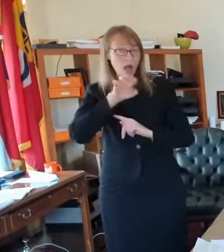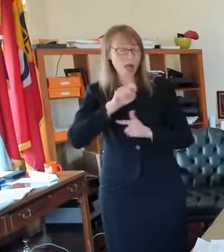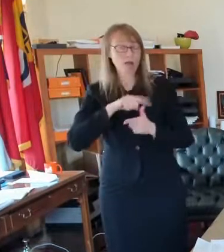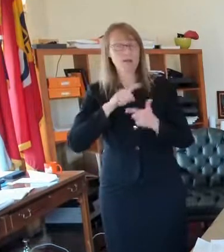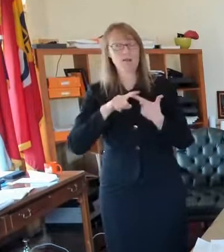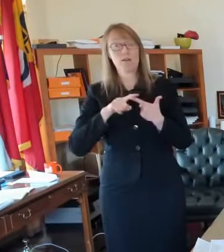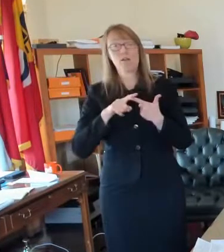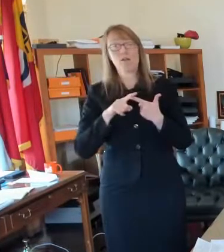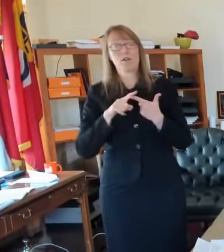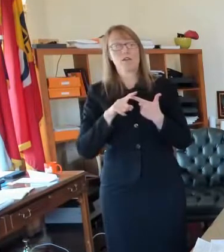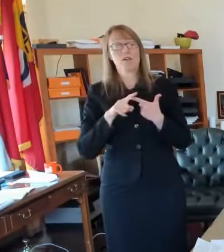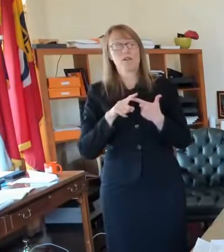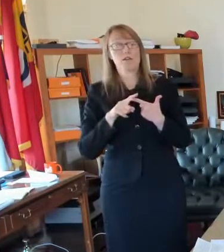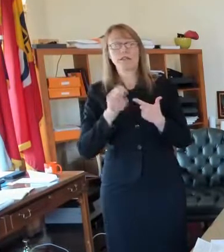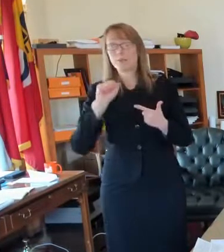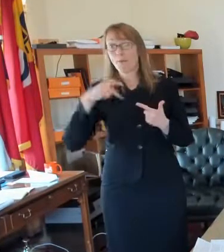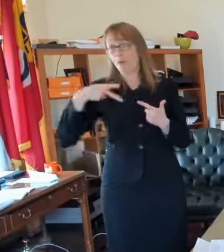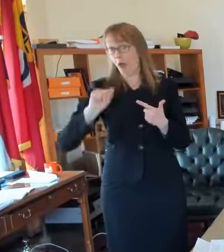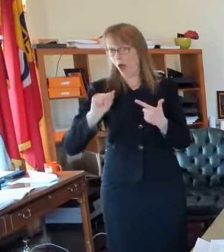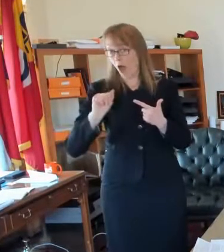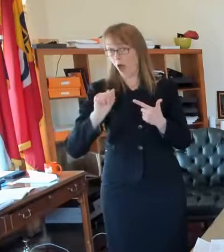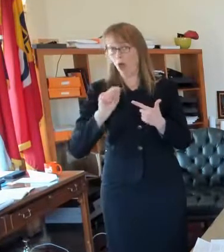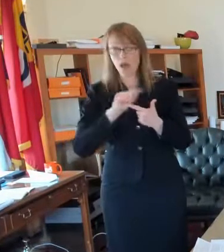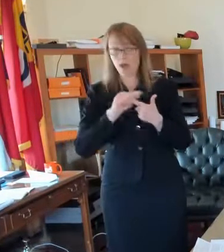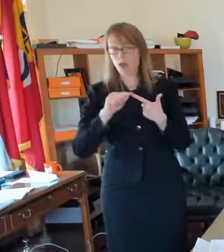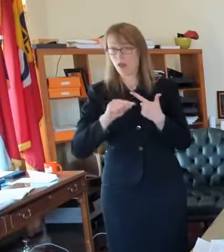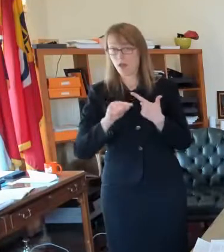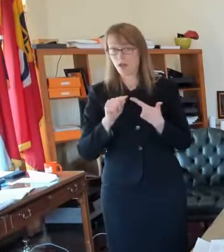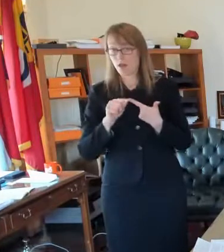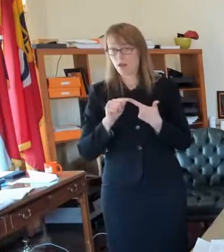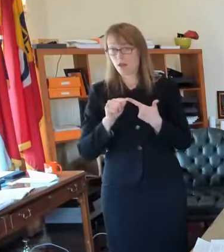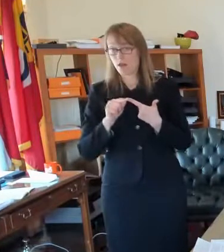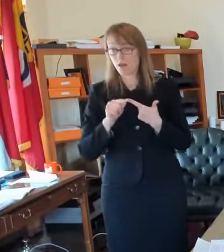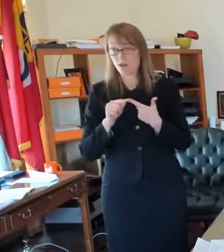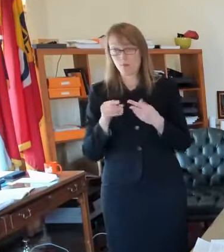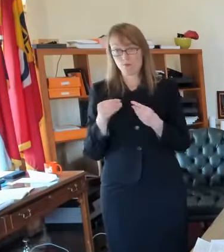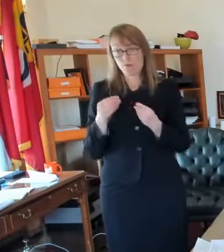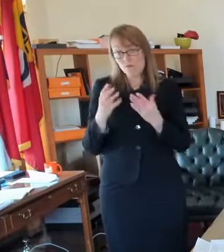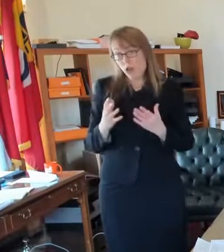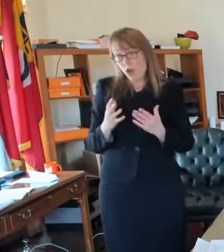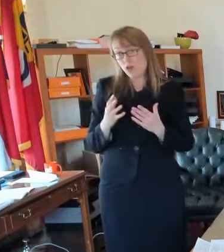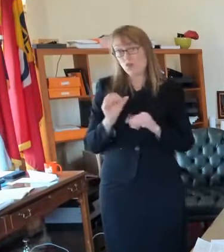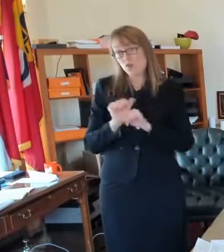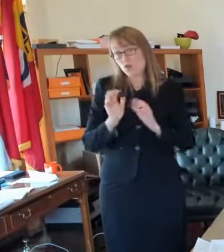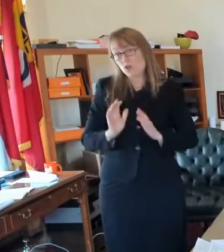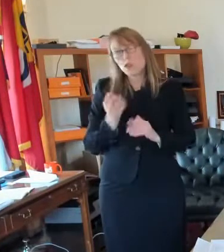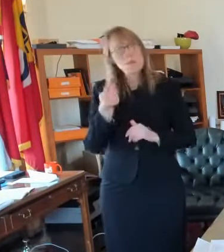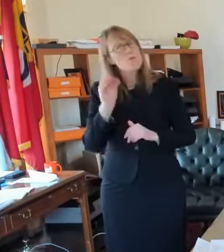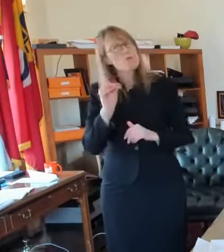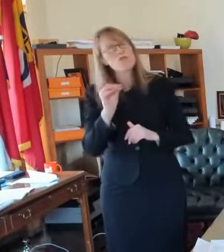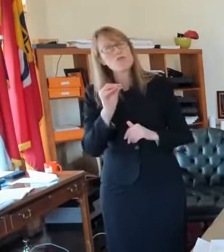Is there going to be a registration for them to get vaccinated? The Missouri's website doesn't include it yet.